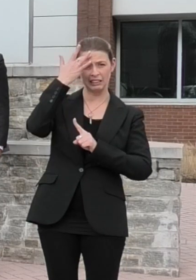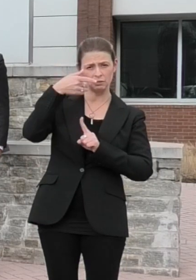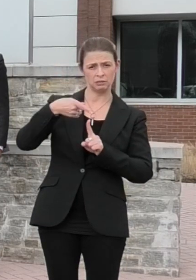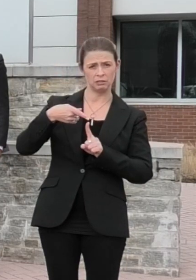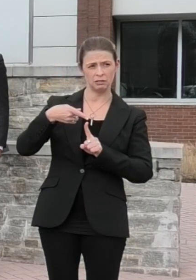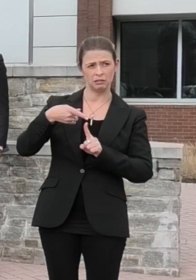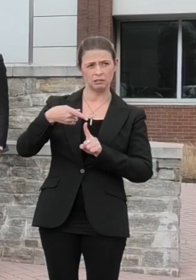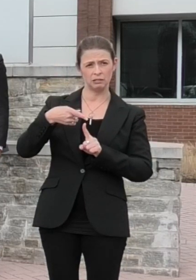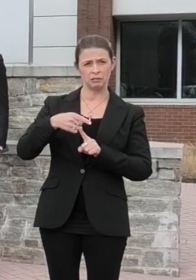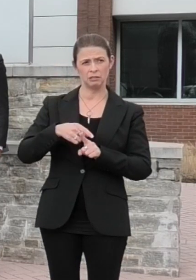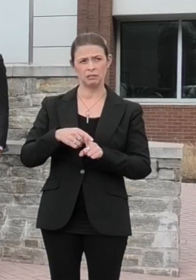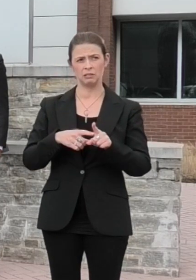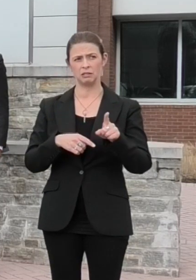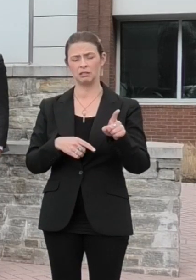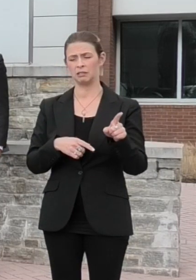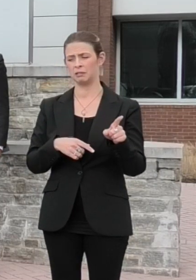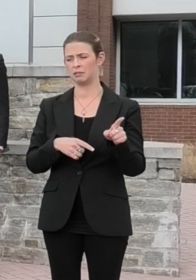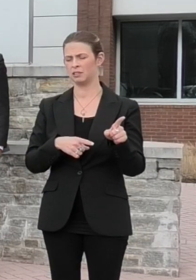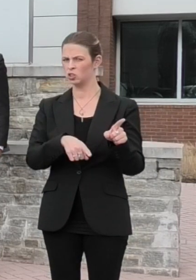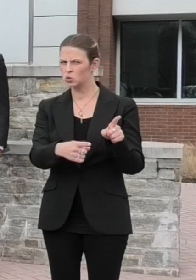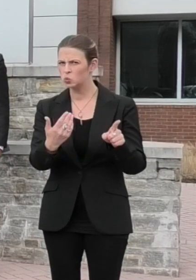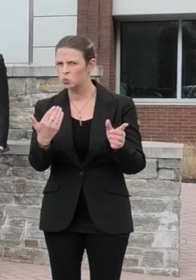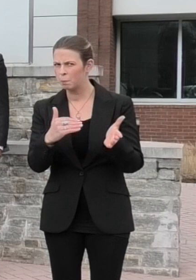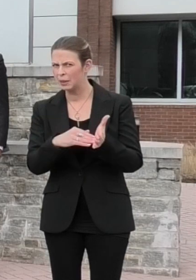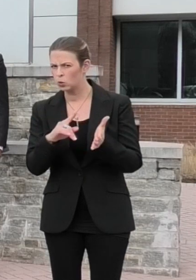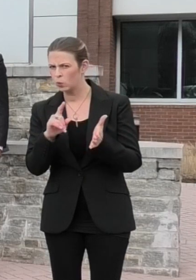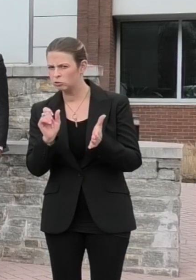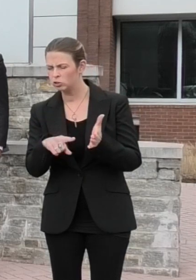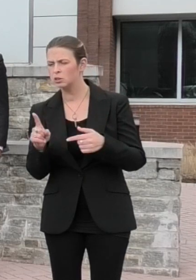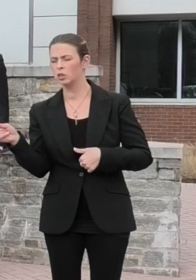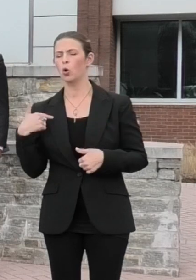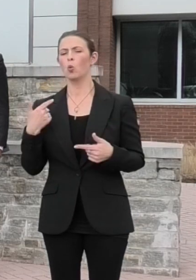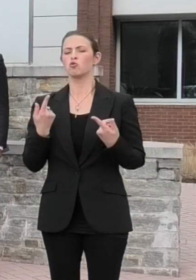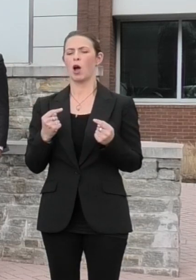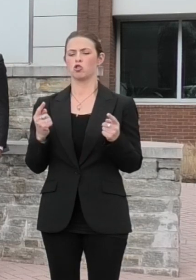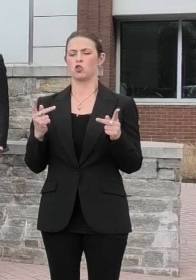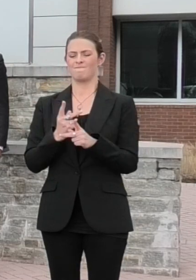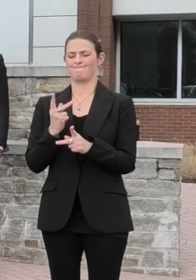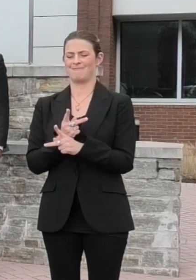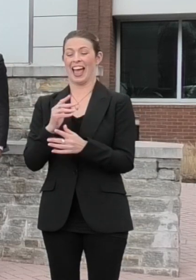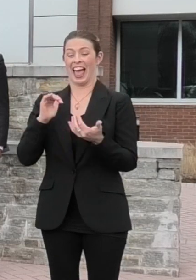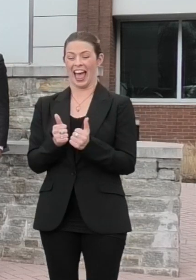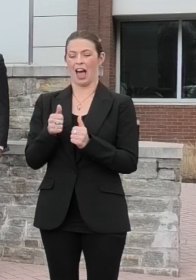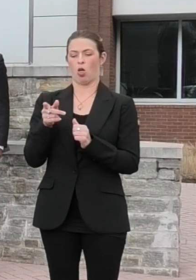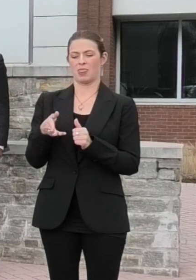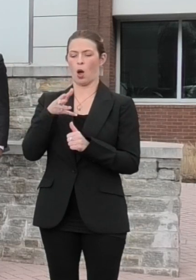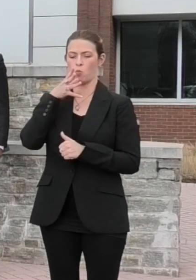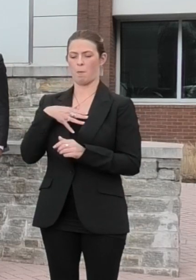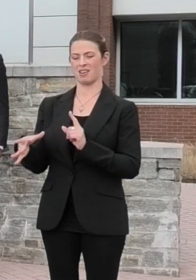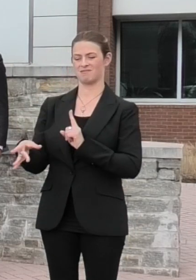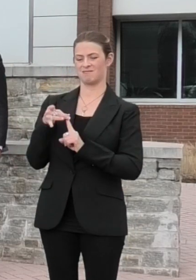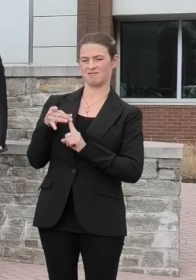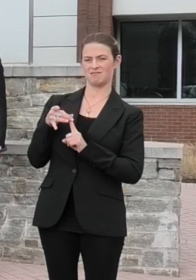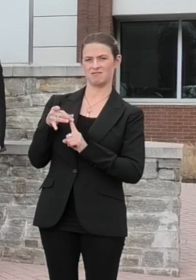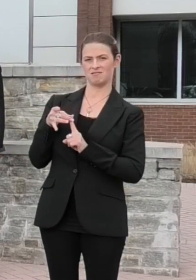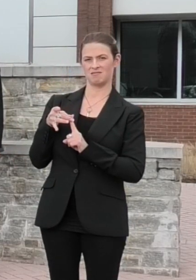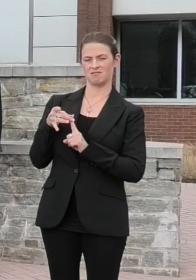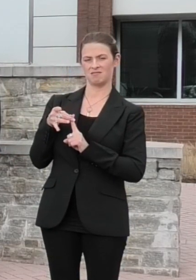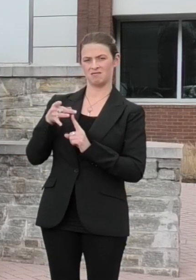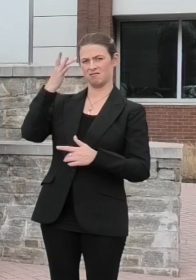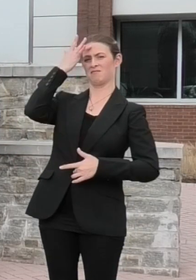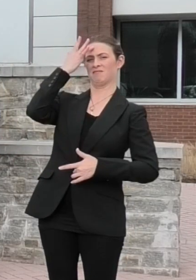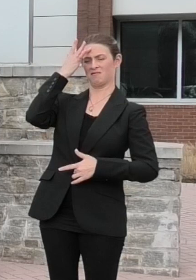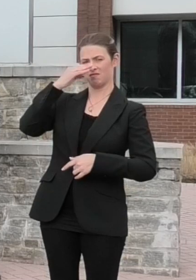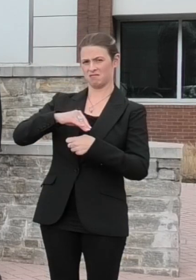currently it's under investigation, and we are trying to determine how this person acquired COVID-19. Dr. Rossman, can you please repeat? Oh, I'm